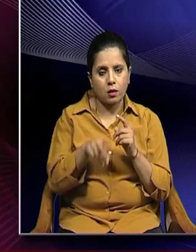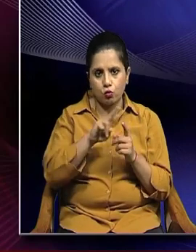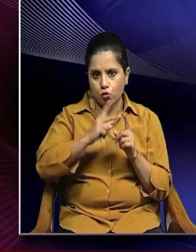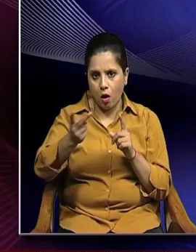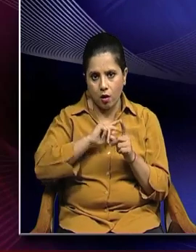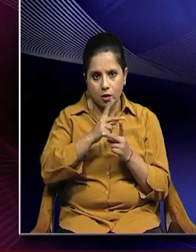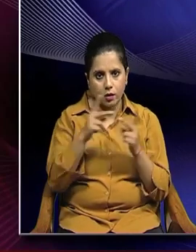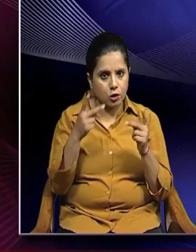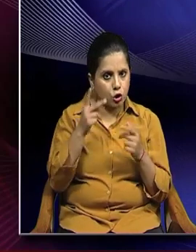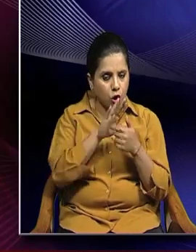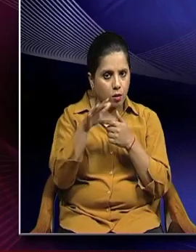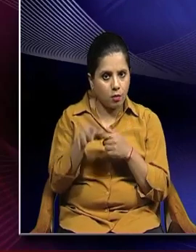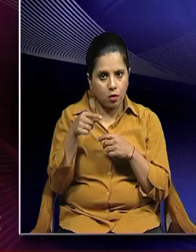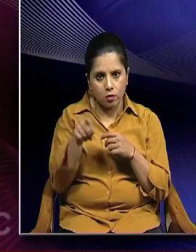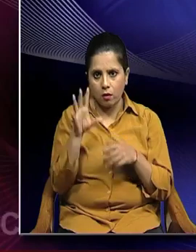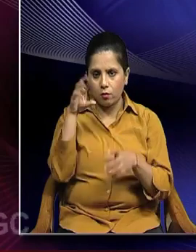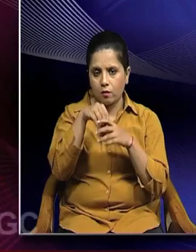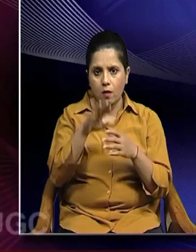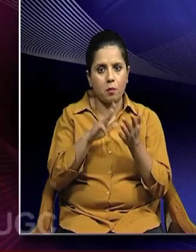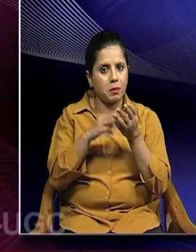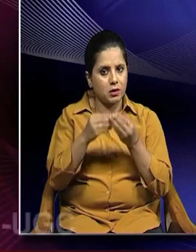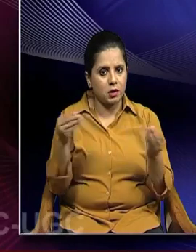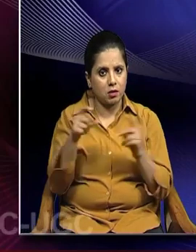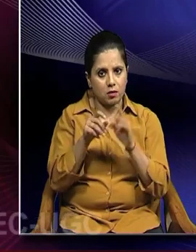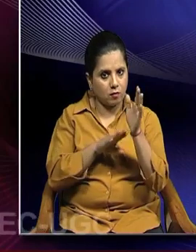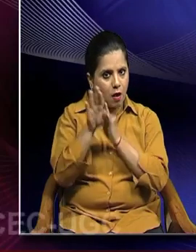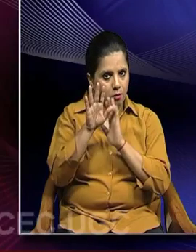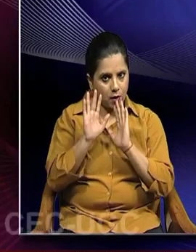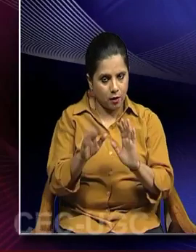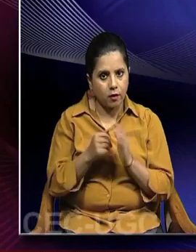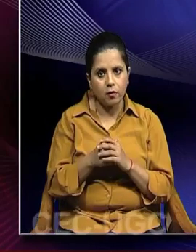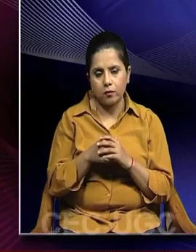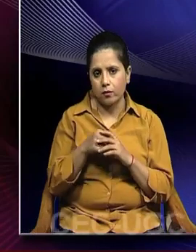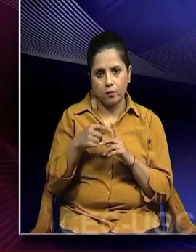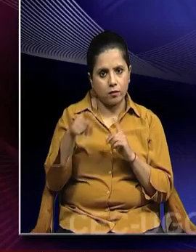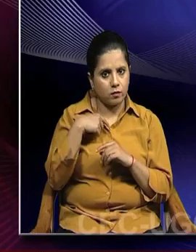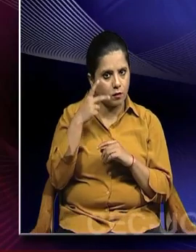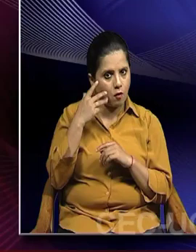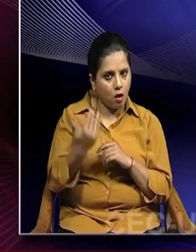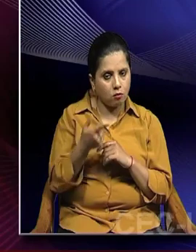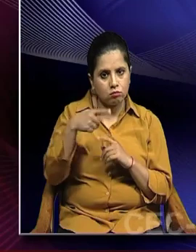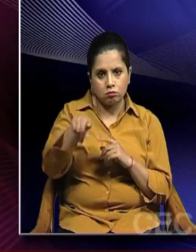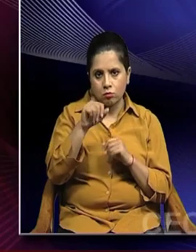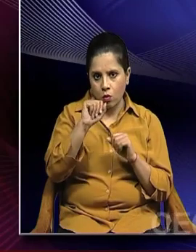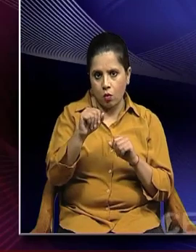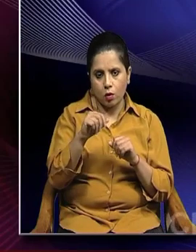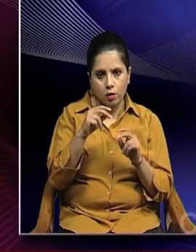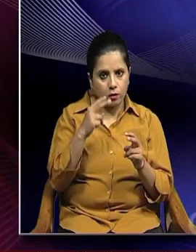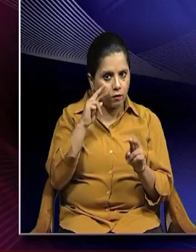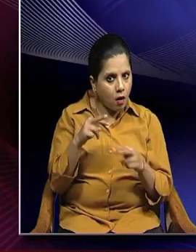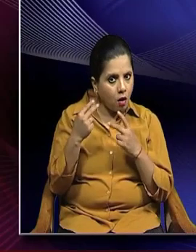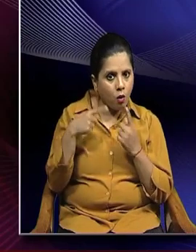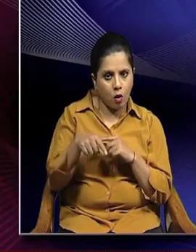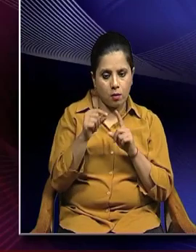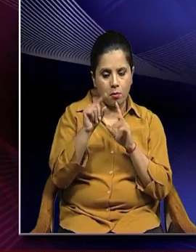have contributed to the material development, as we find a reflection of the same by increase in